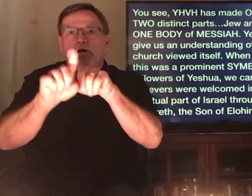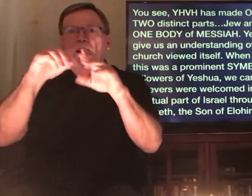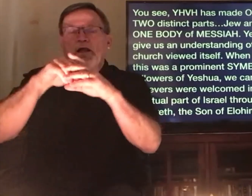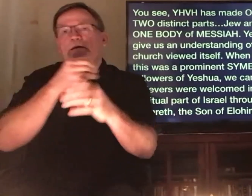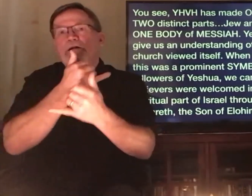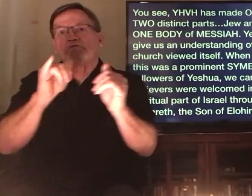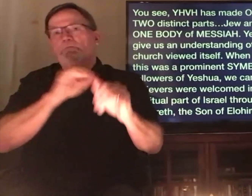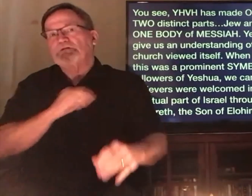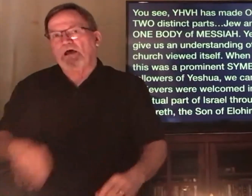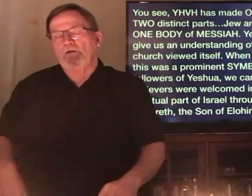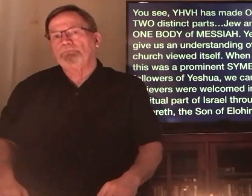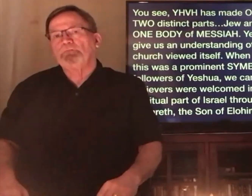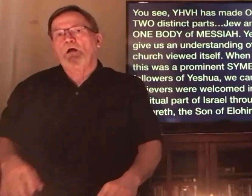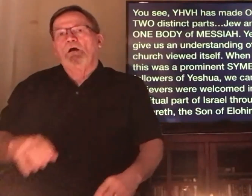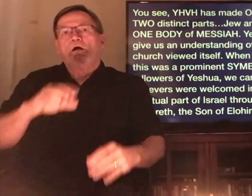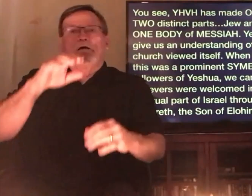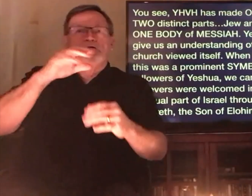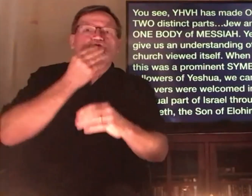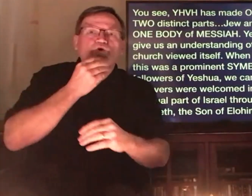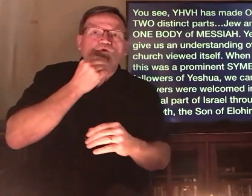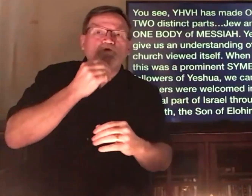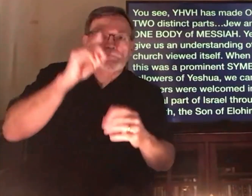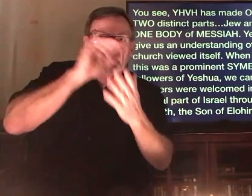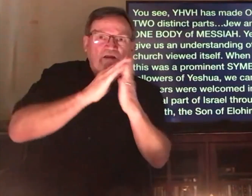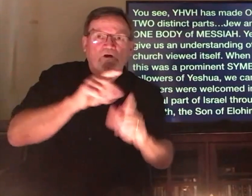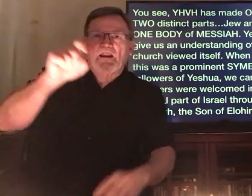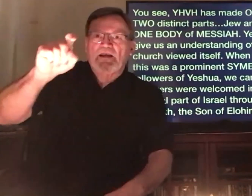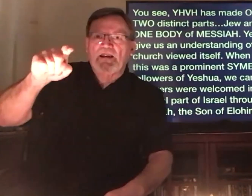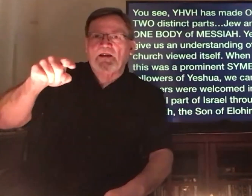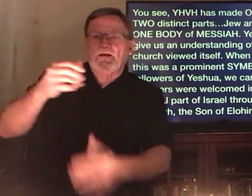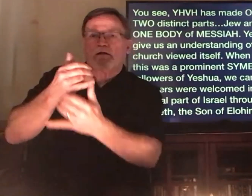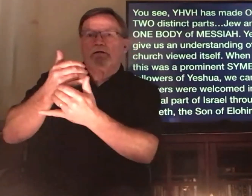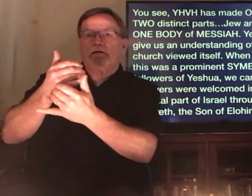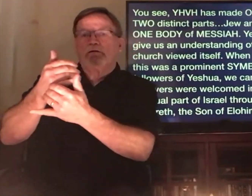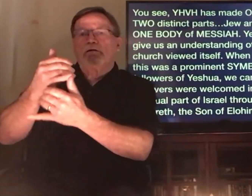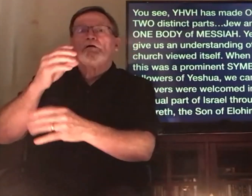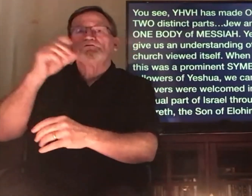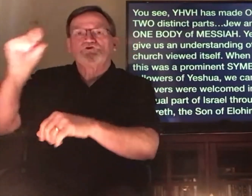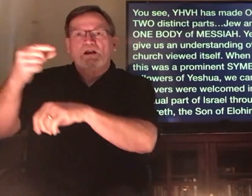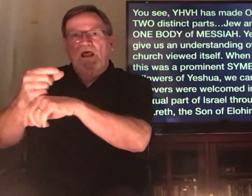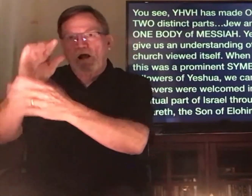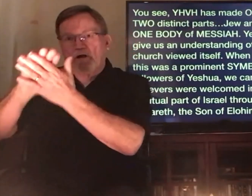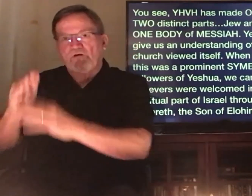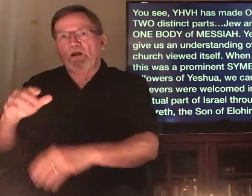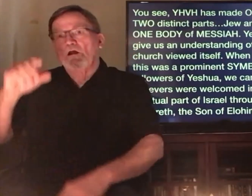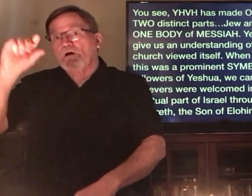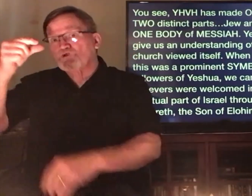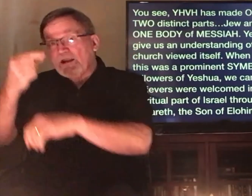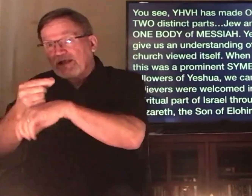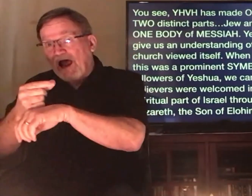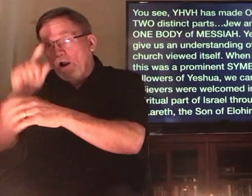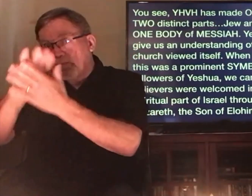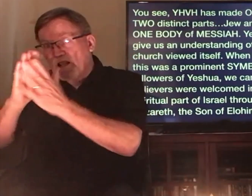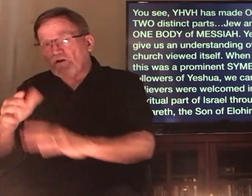became a spiritual part of Israel through faith in Yeshua of Nazareth,